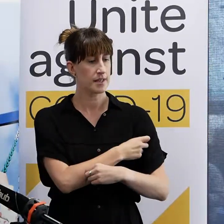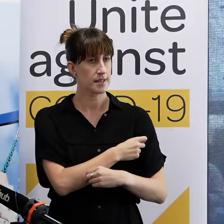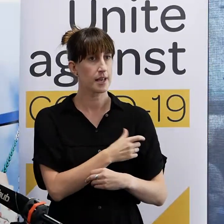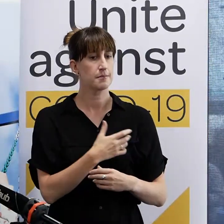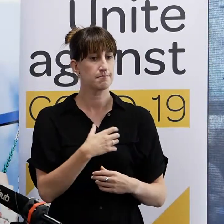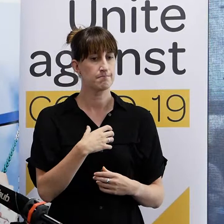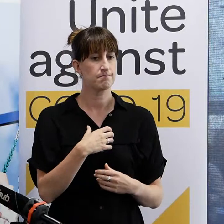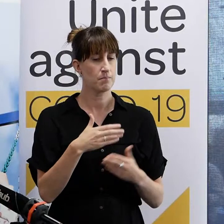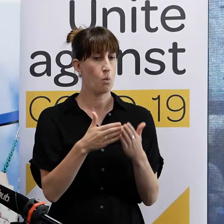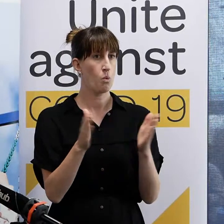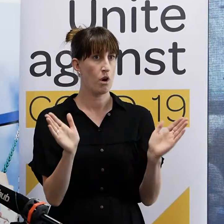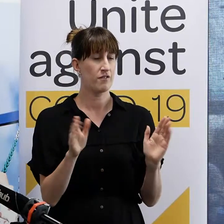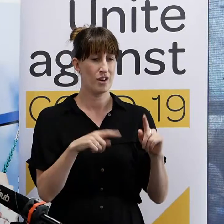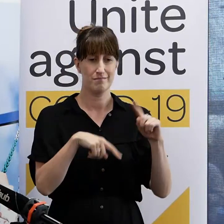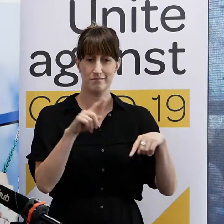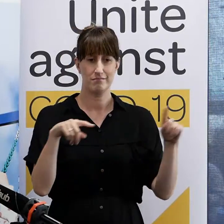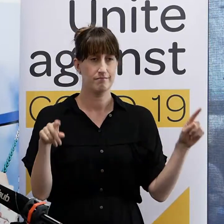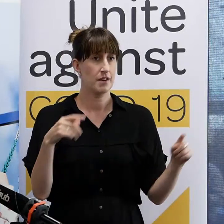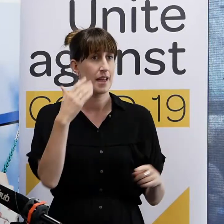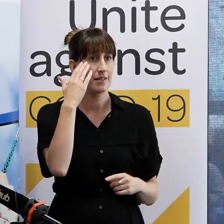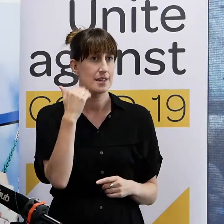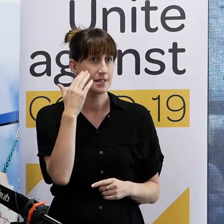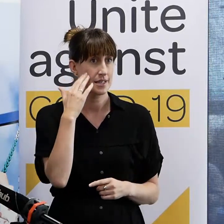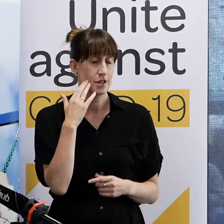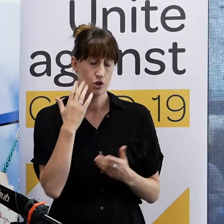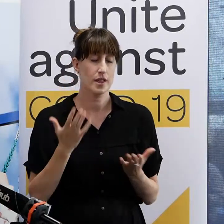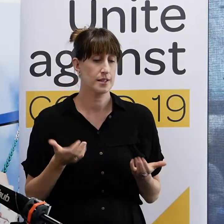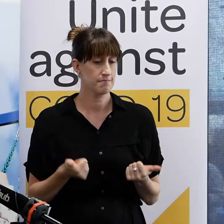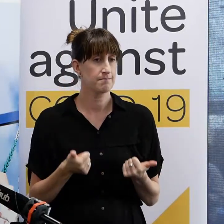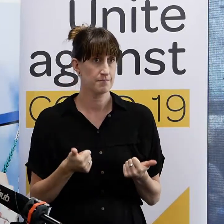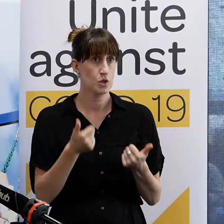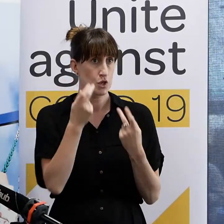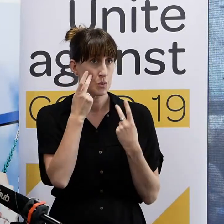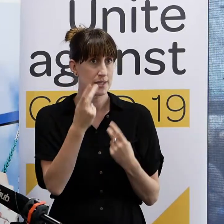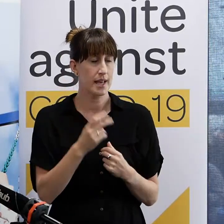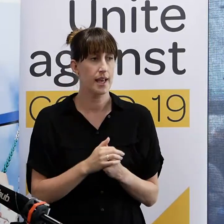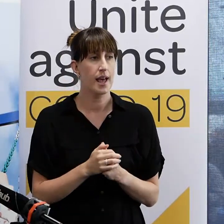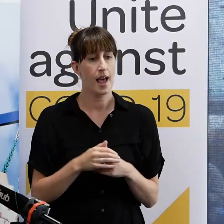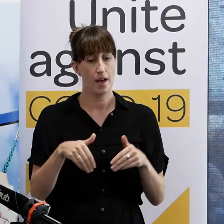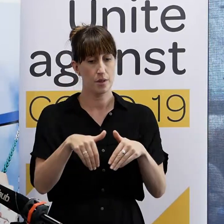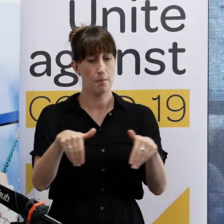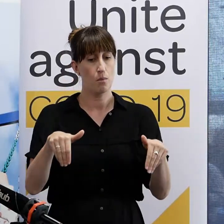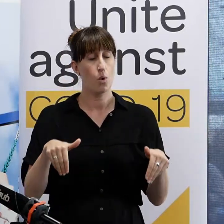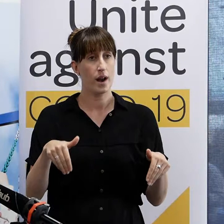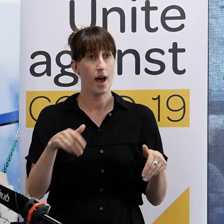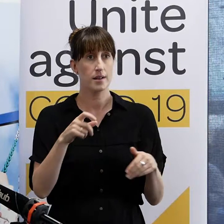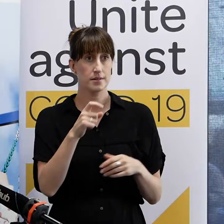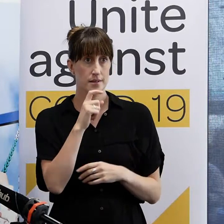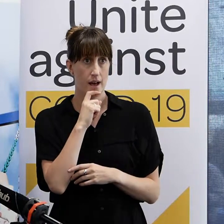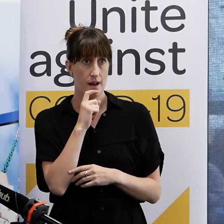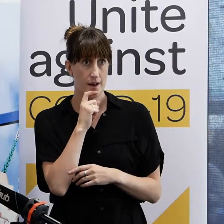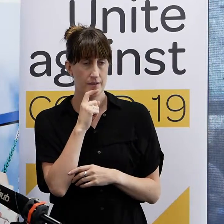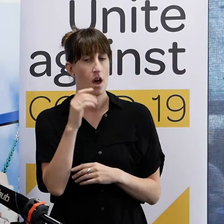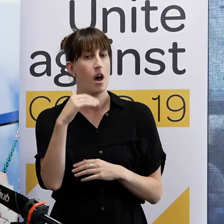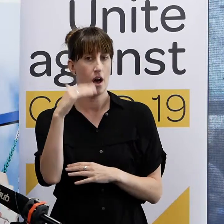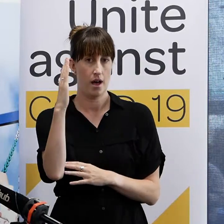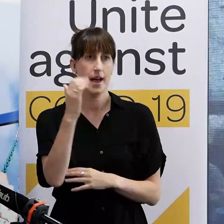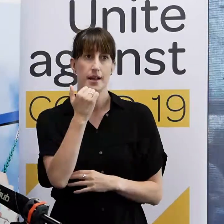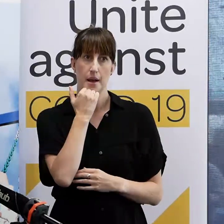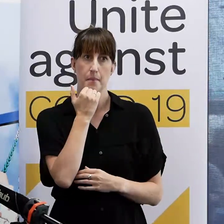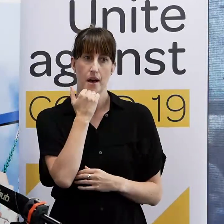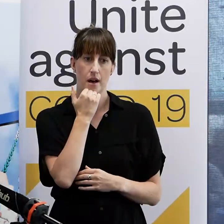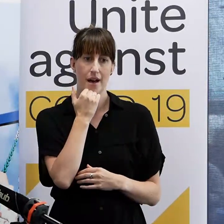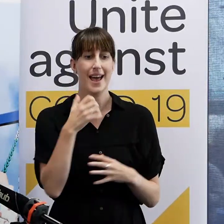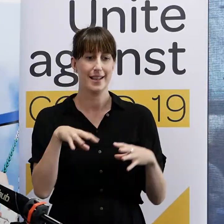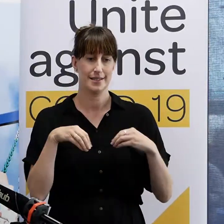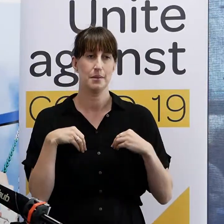all ethnicities, which is encouraging to see. And I would say that our border workforce, which I mentioned, has got this very high rate of vaccine